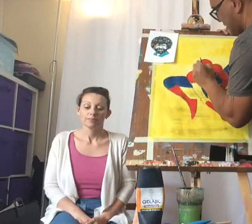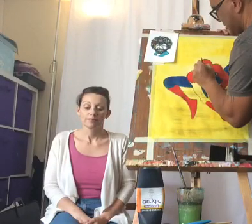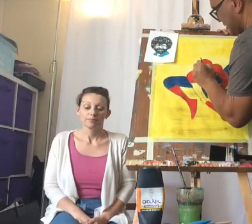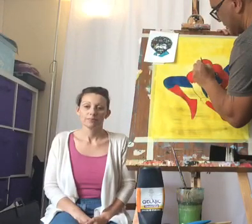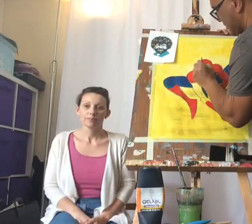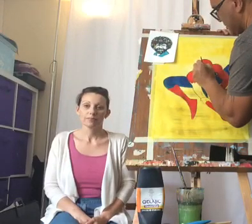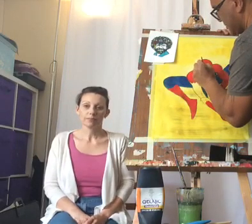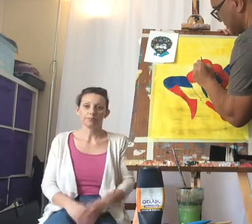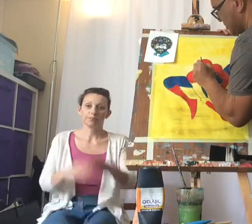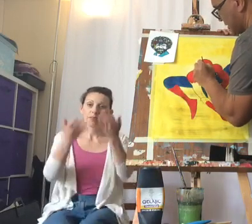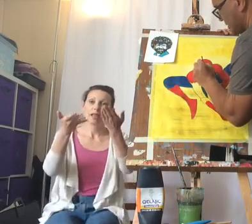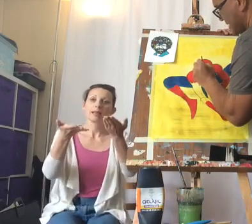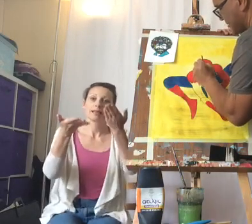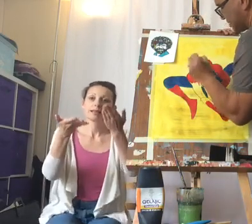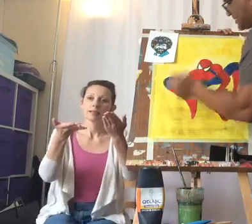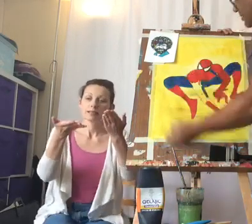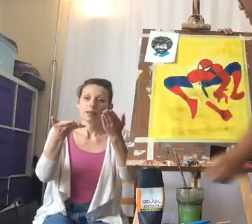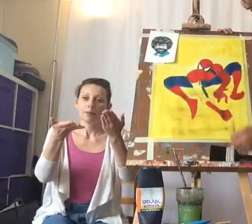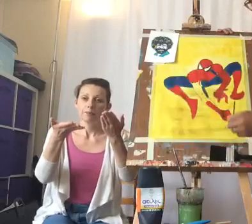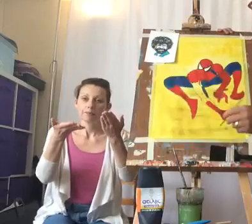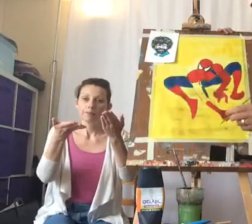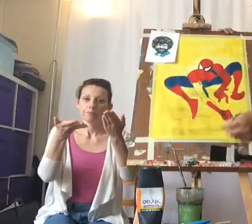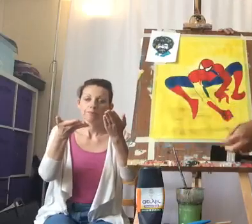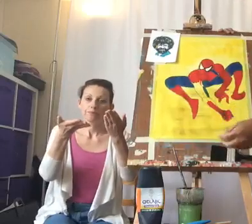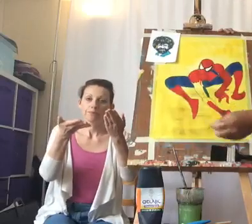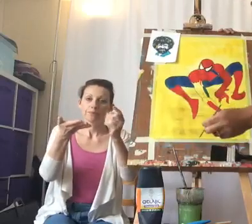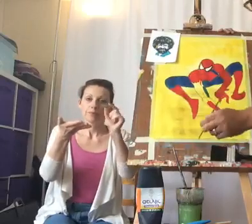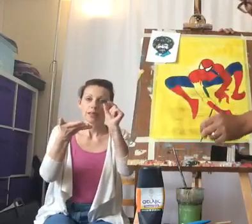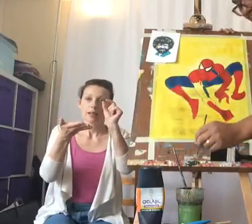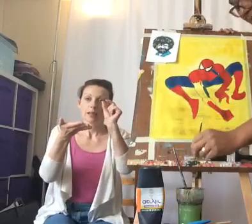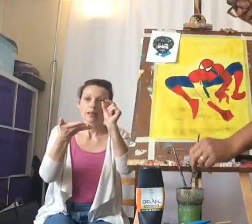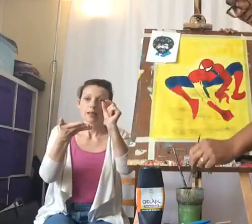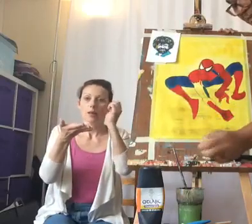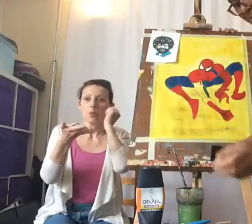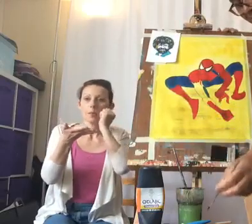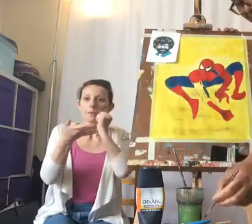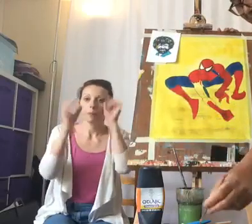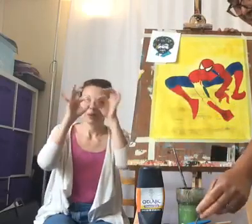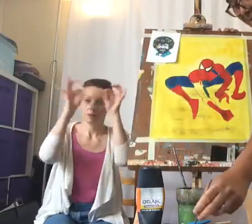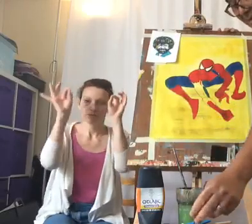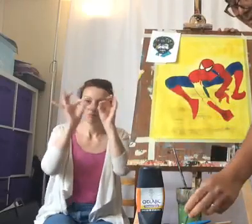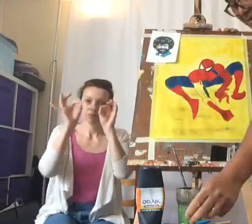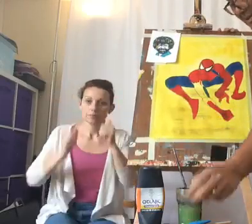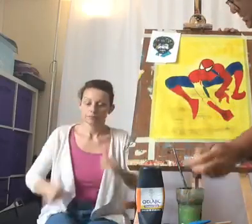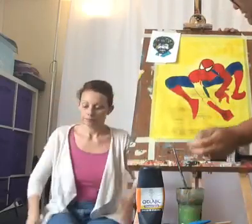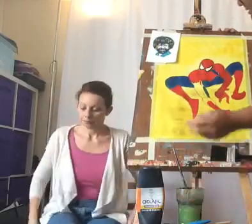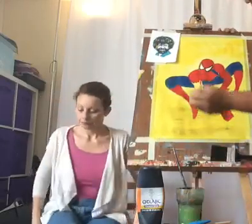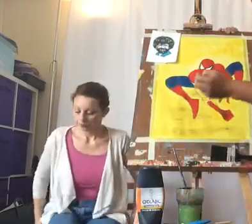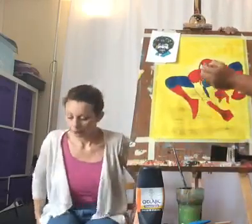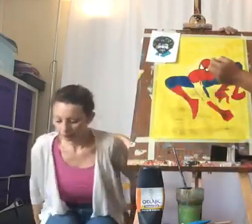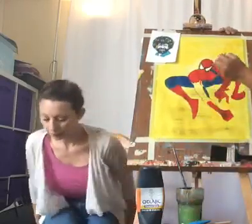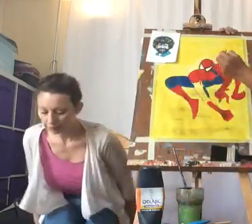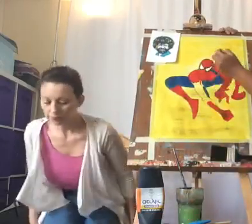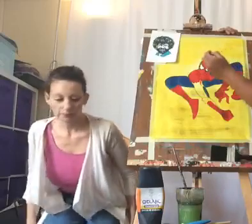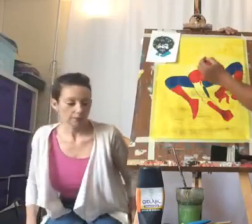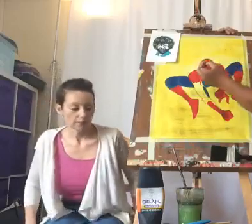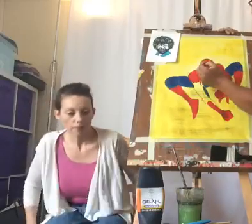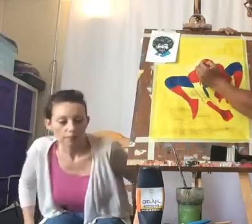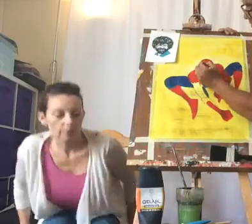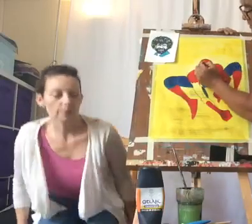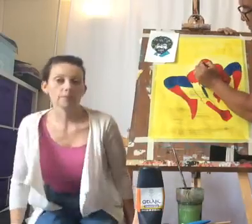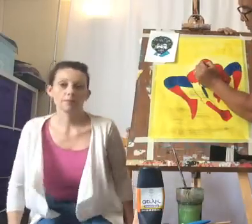So I'm going to do, drawing the eyes out, I'm just going to do a black bit there because I've done them too close together, but it doesn't matter. So to start the